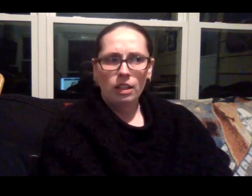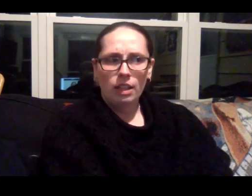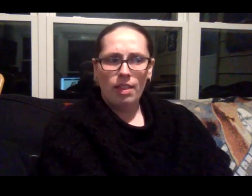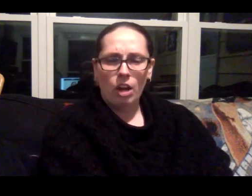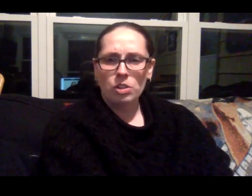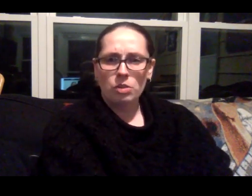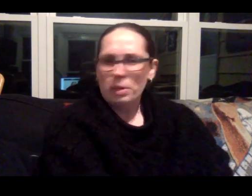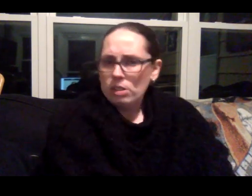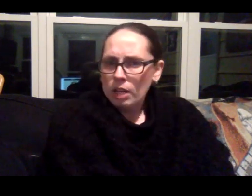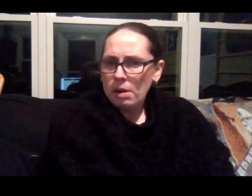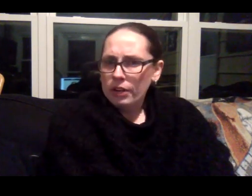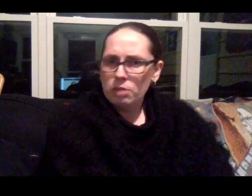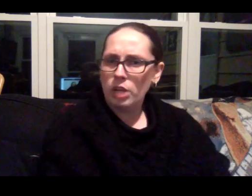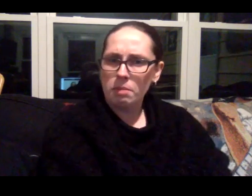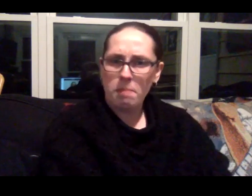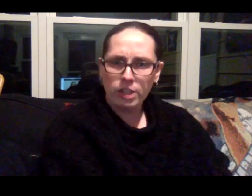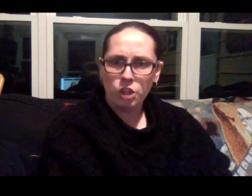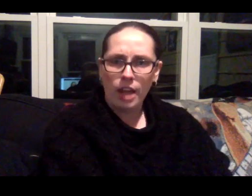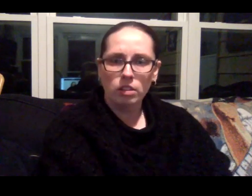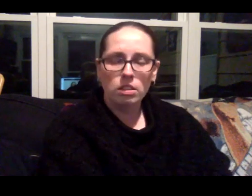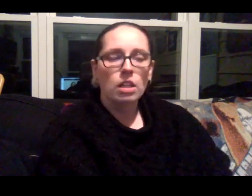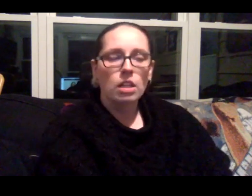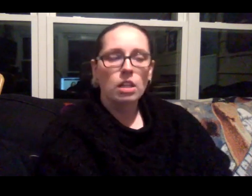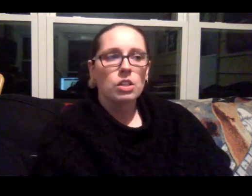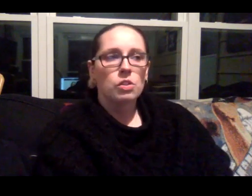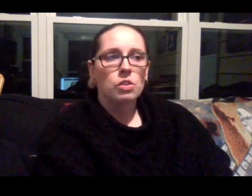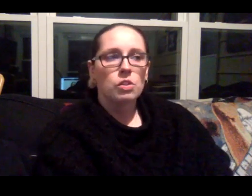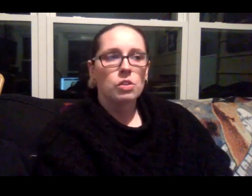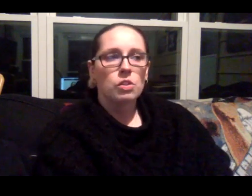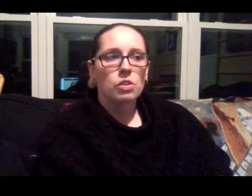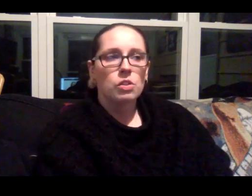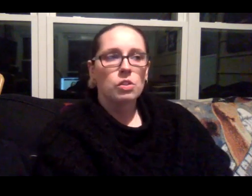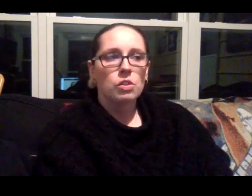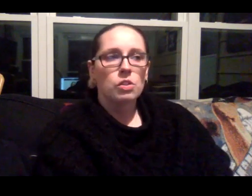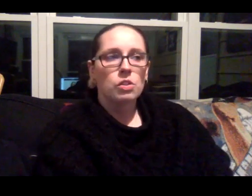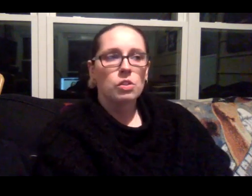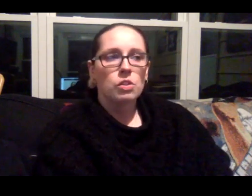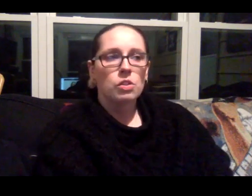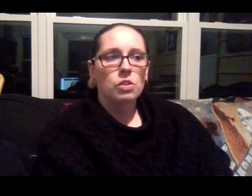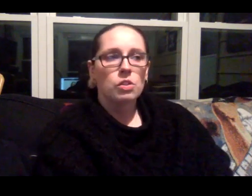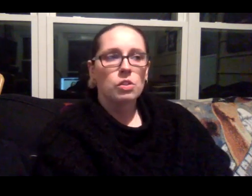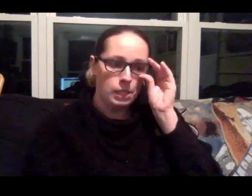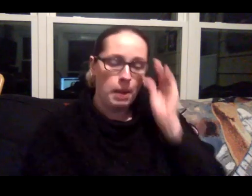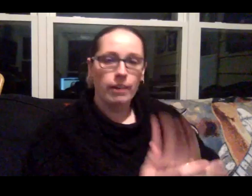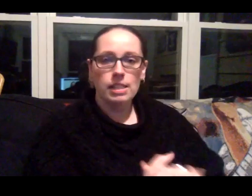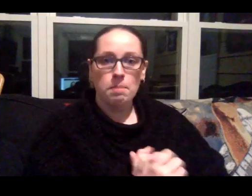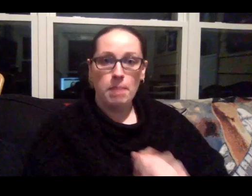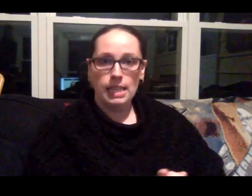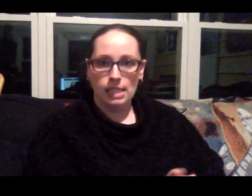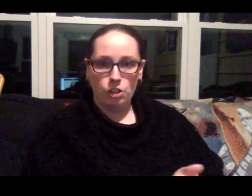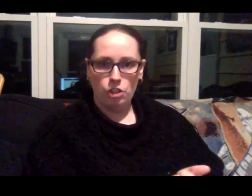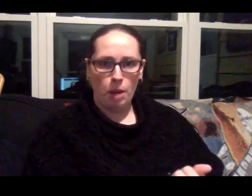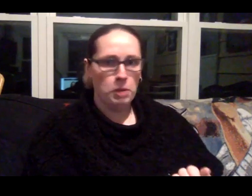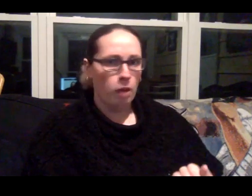then also too, we're not talking about other kids. We're talking about my child. So, you know, like his, his parent is